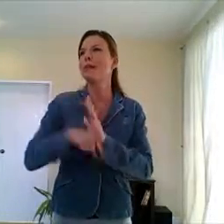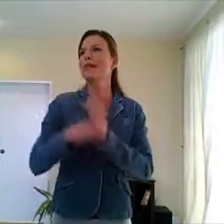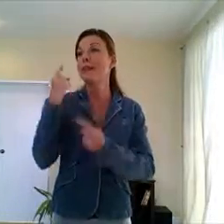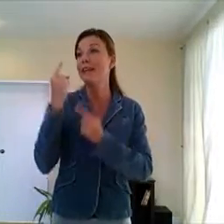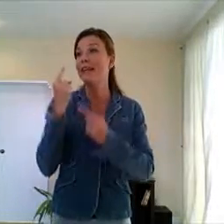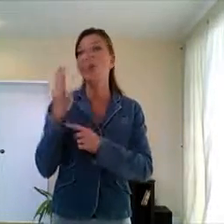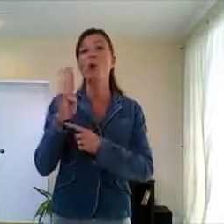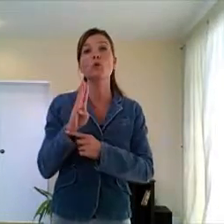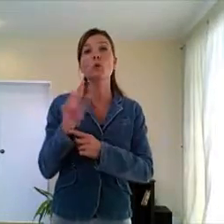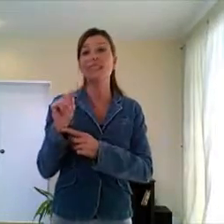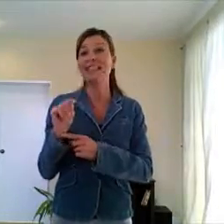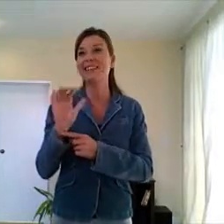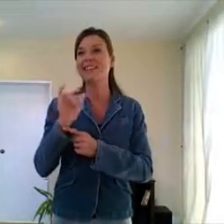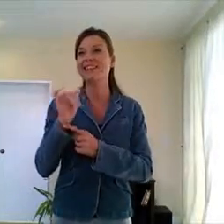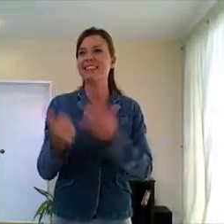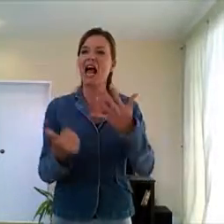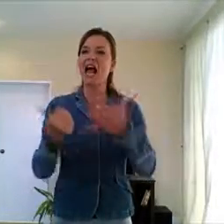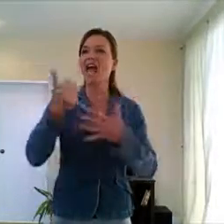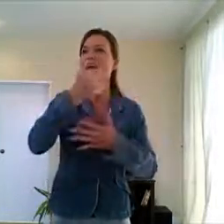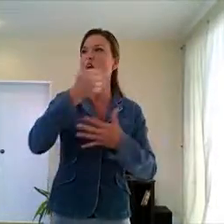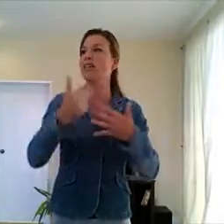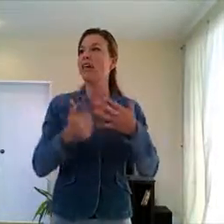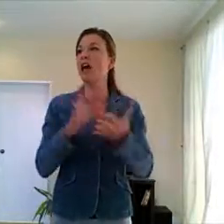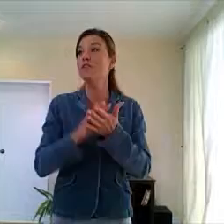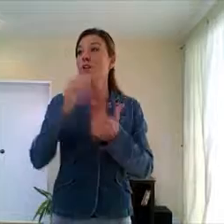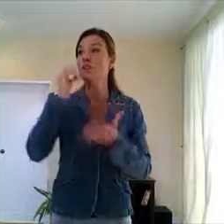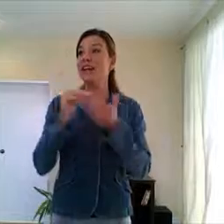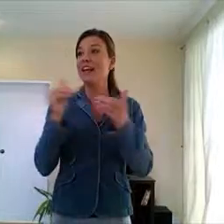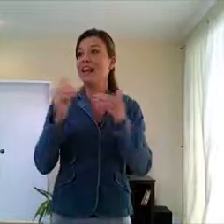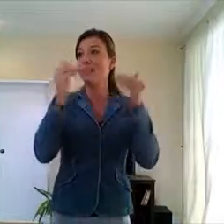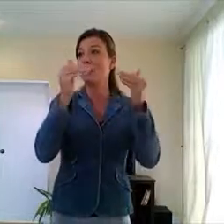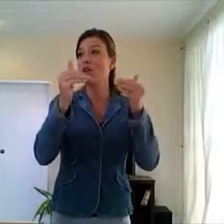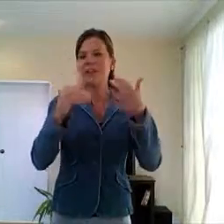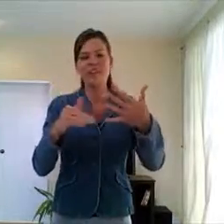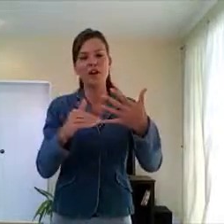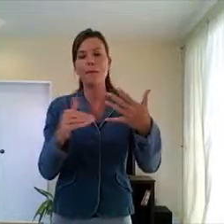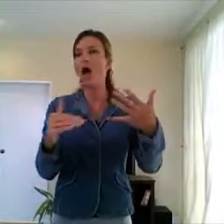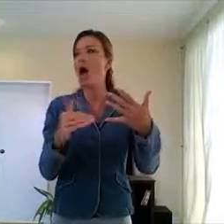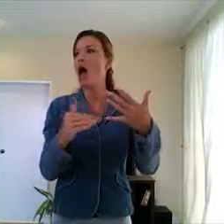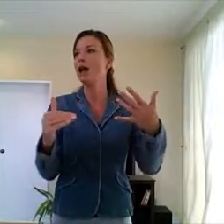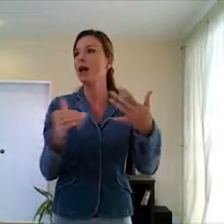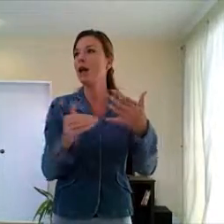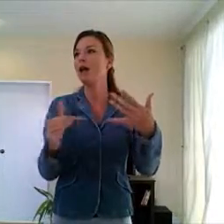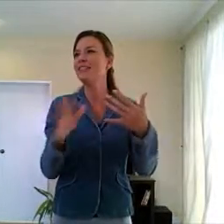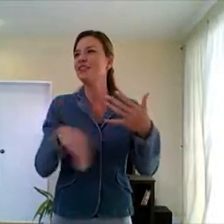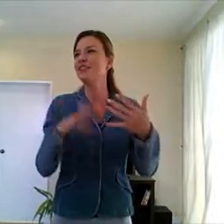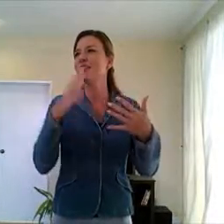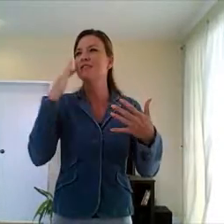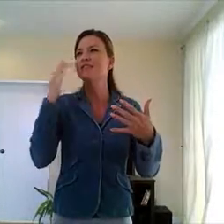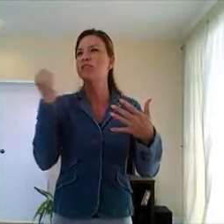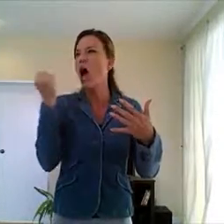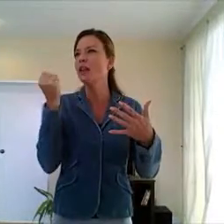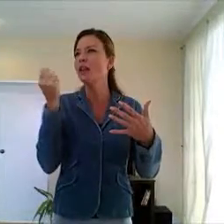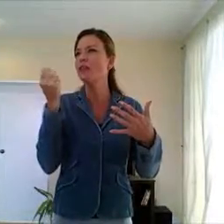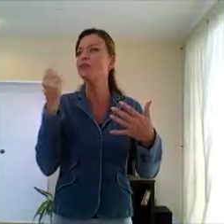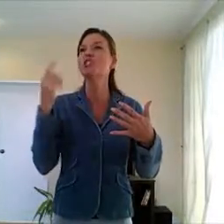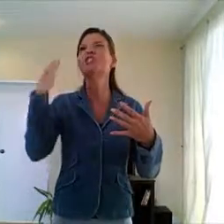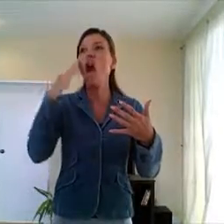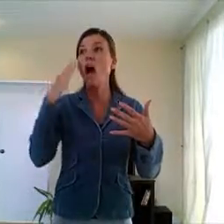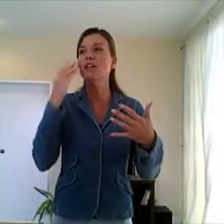is just a hierarchy of learning levels, and the very bottom of that is just knowledge or just memorization. So if you're at knowledge,